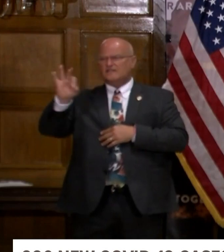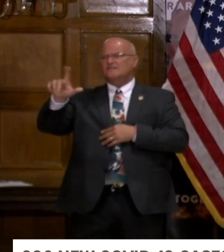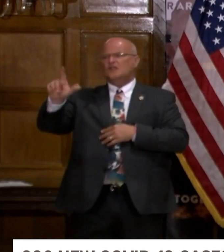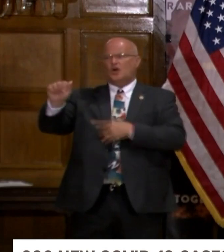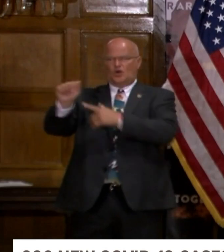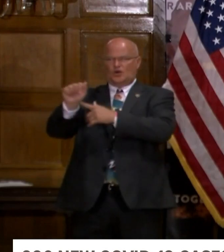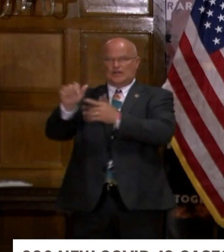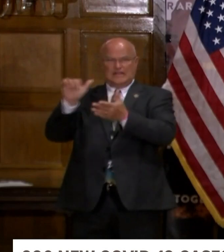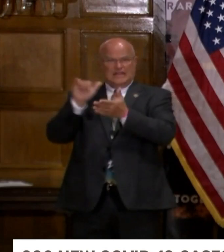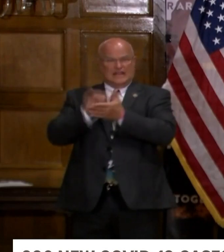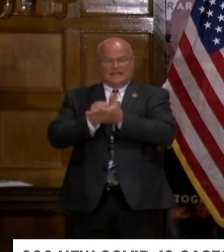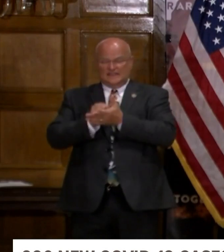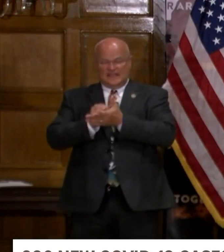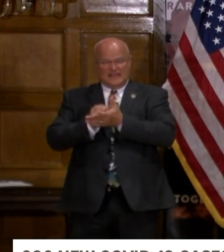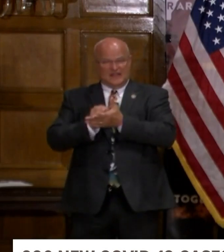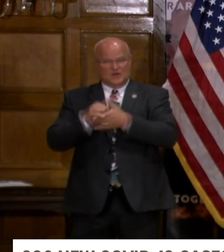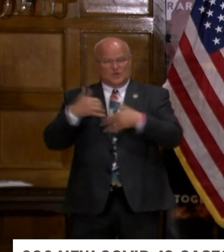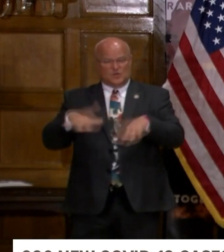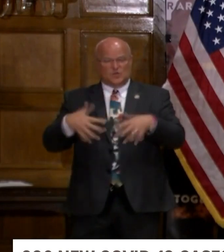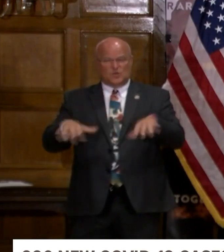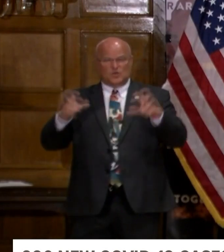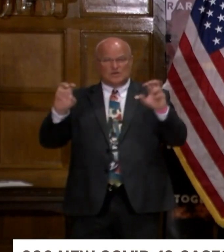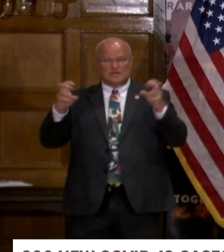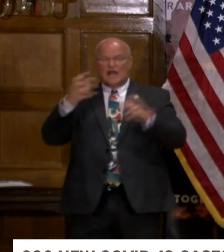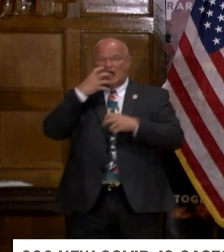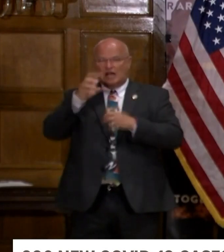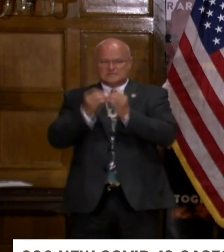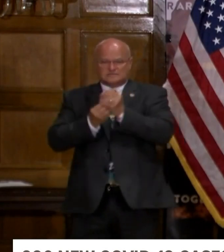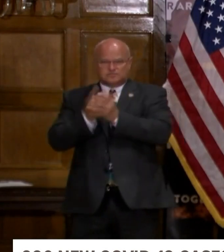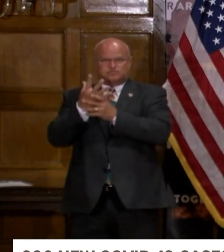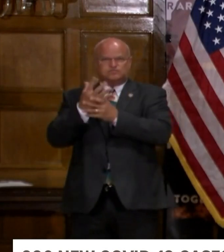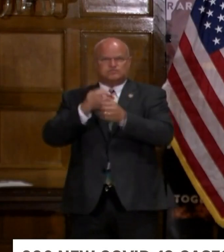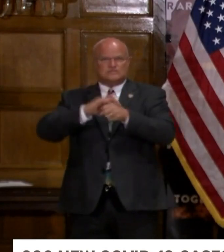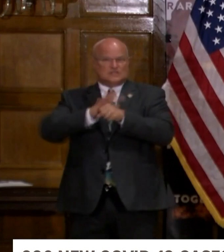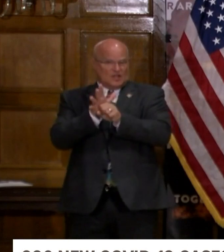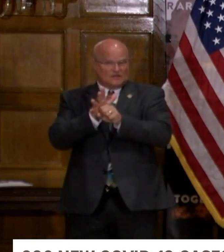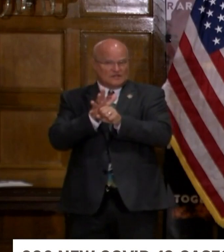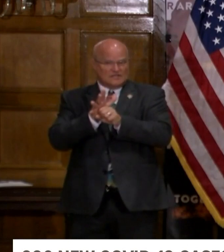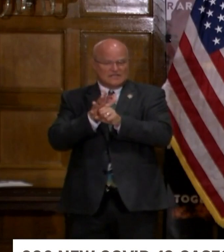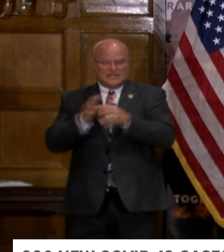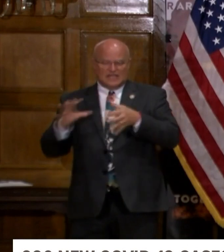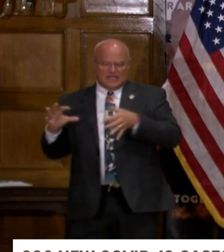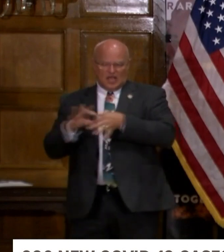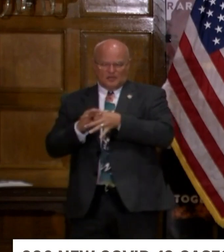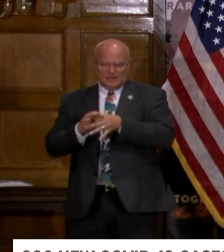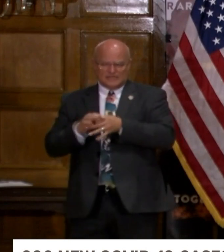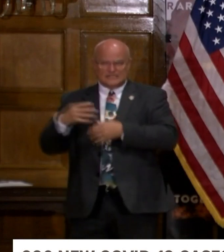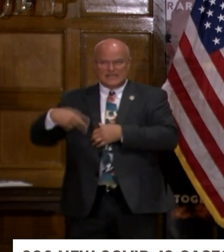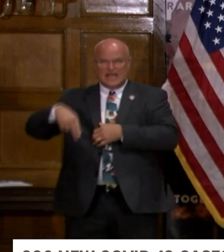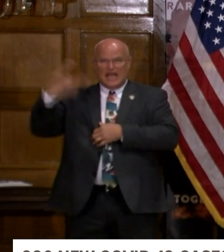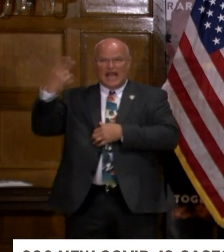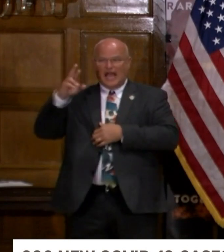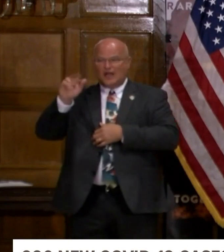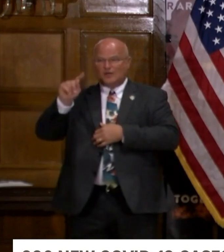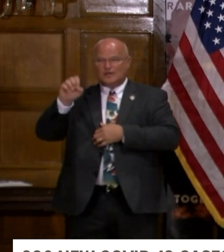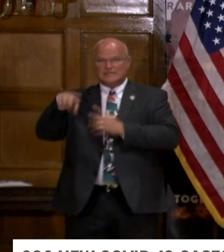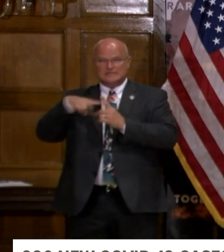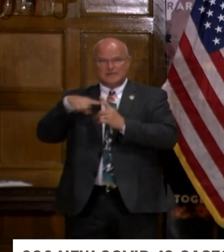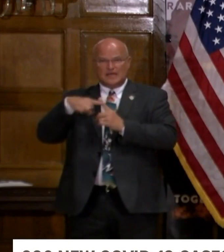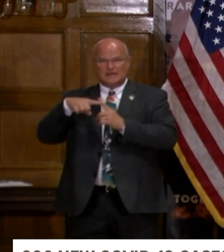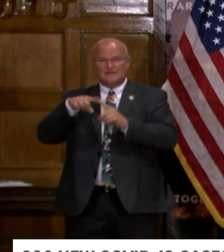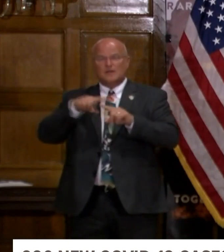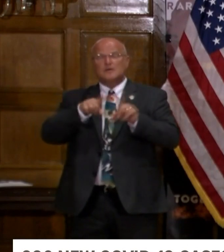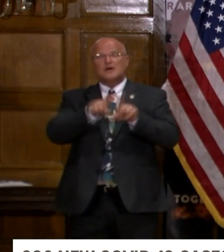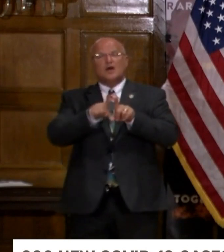Florida that are hot spots in the combination of both high rates of positivity,